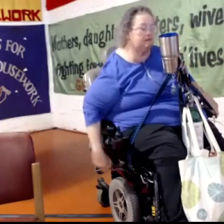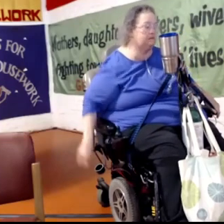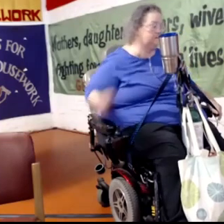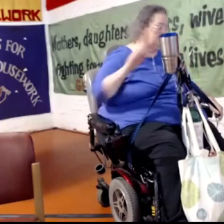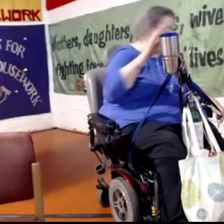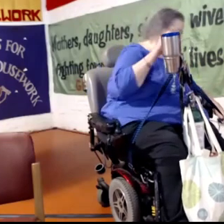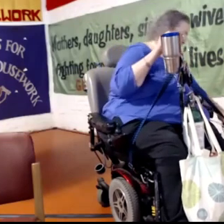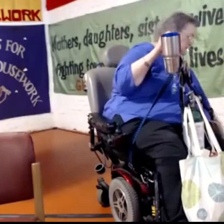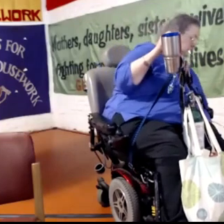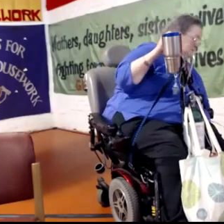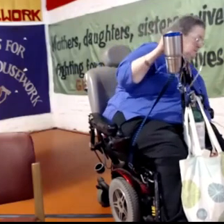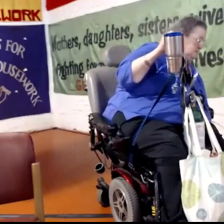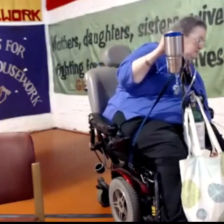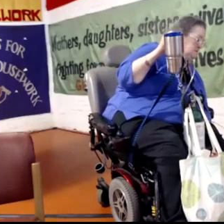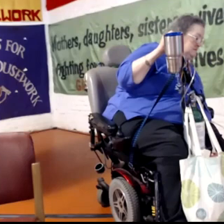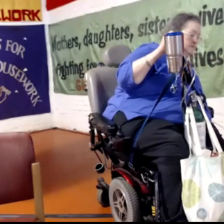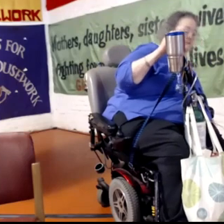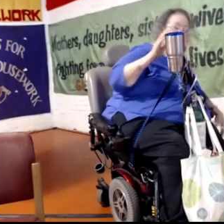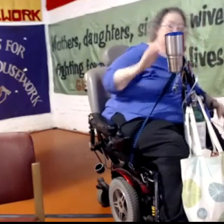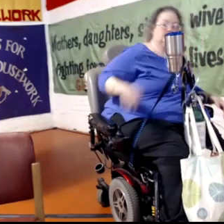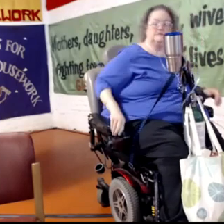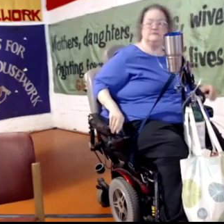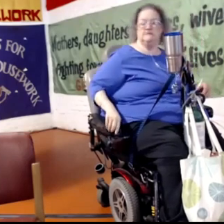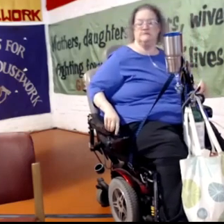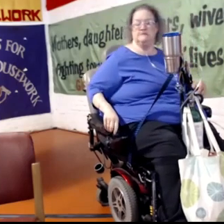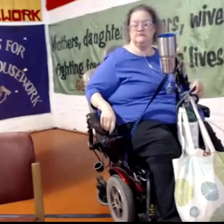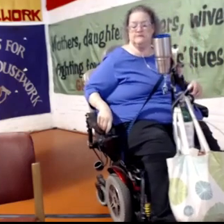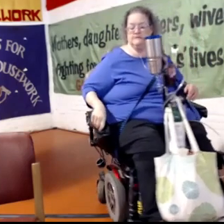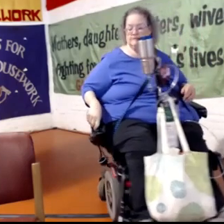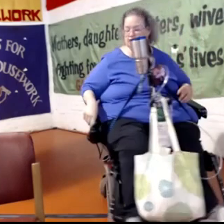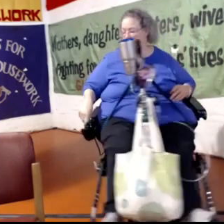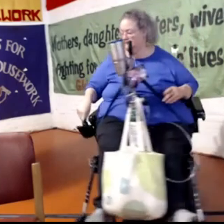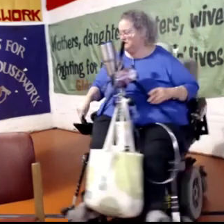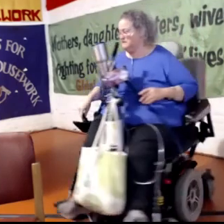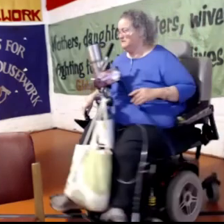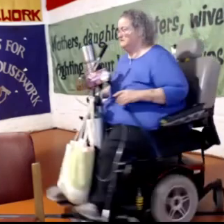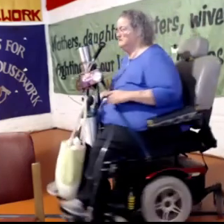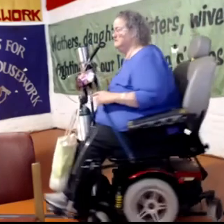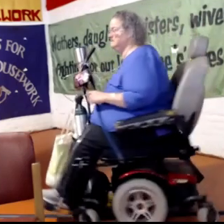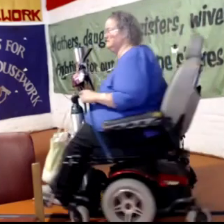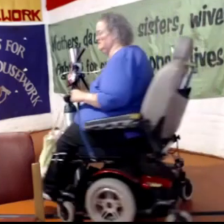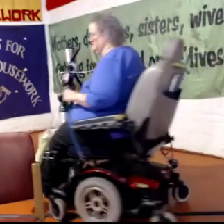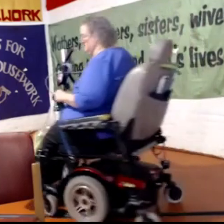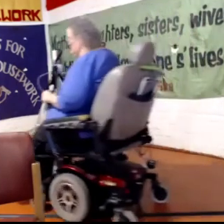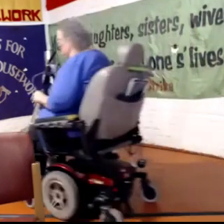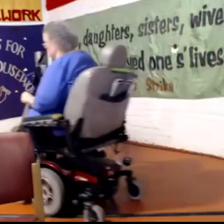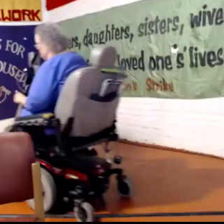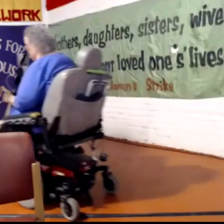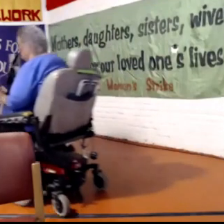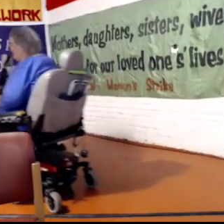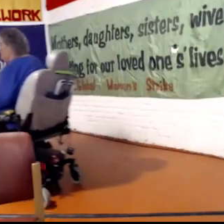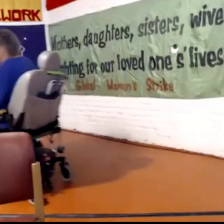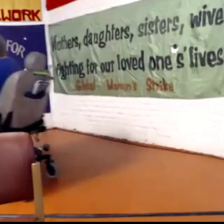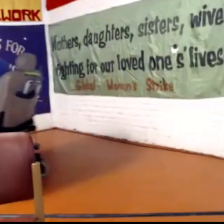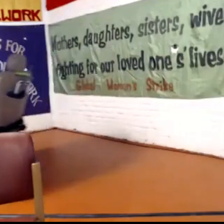Just the work is just fantastic in Thailand and standing with our sisters in Myanmar. Thank you, B. I